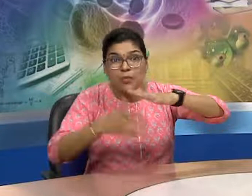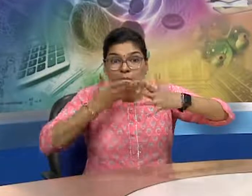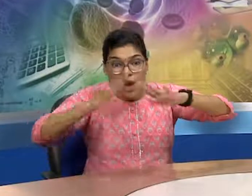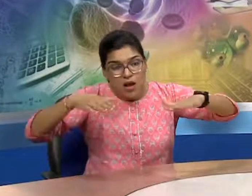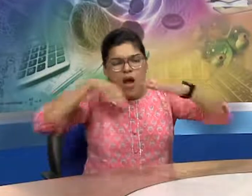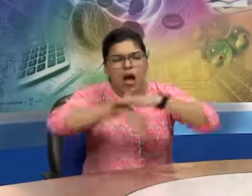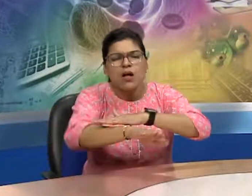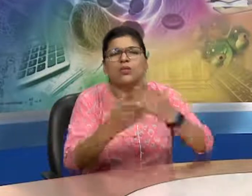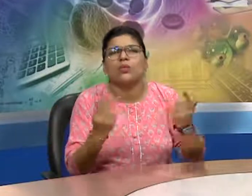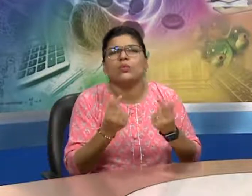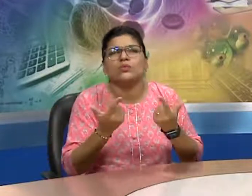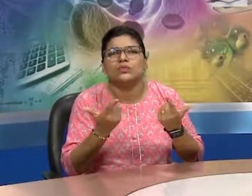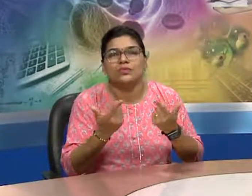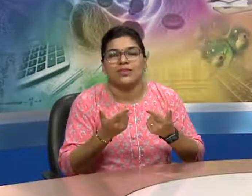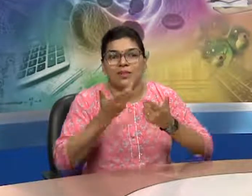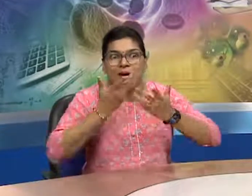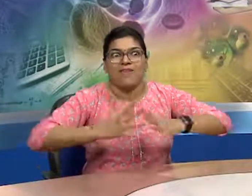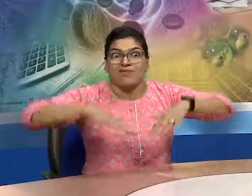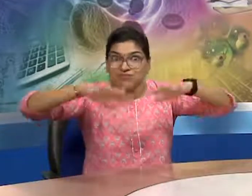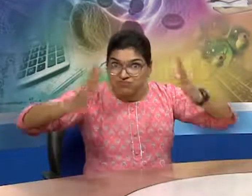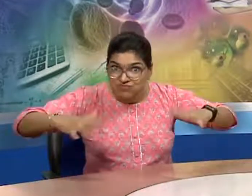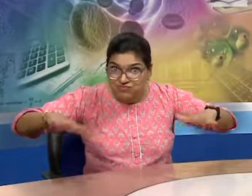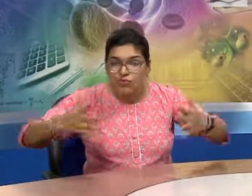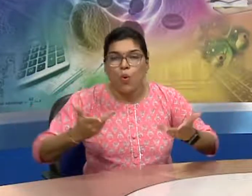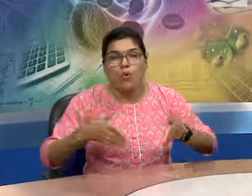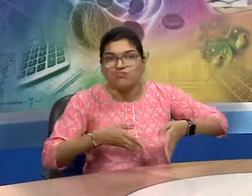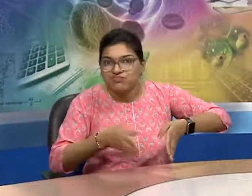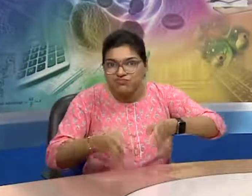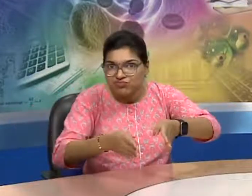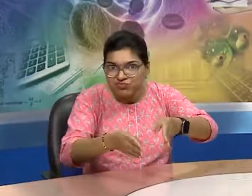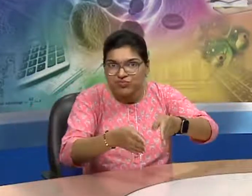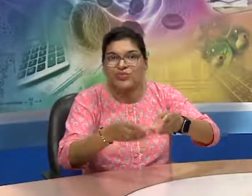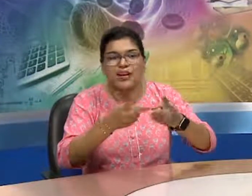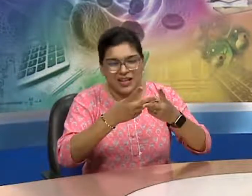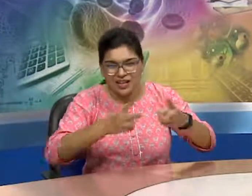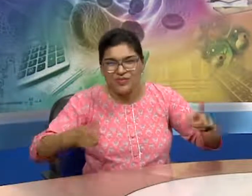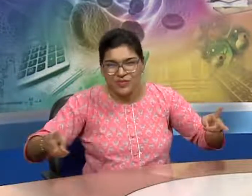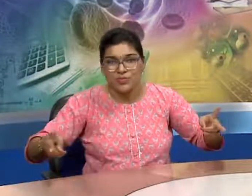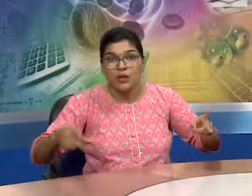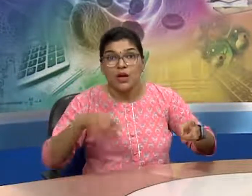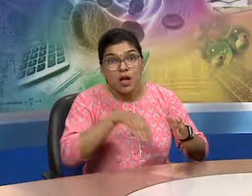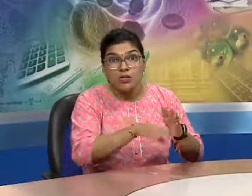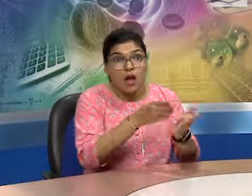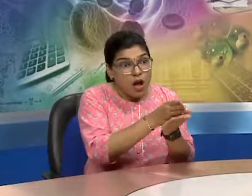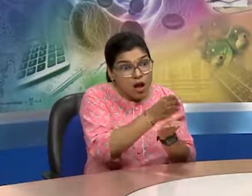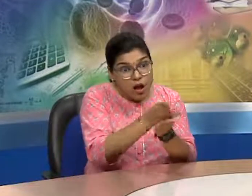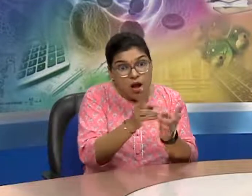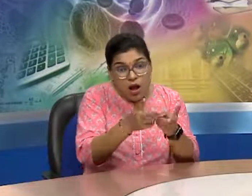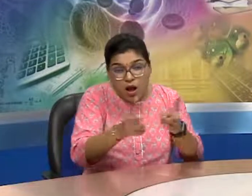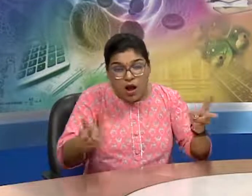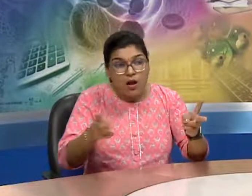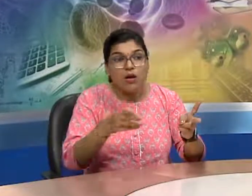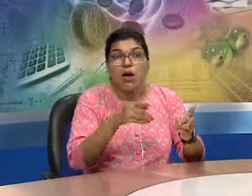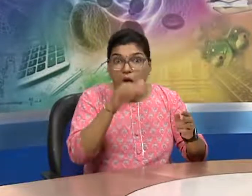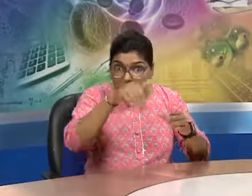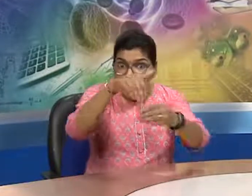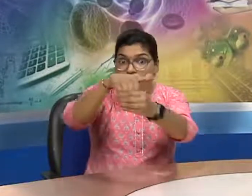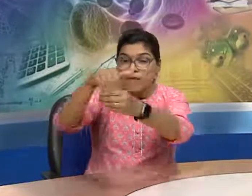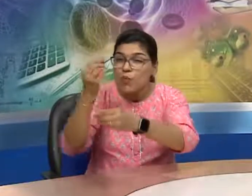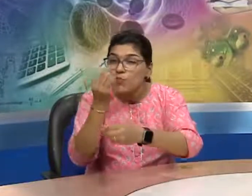And if we talk about the aquatic life, then there are rivers, oceans, and